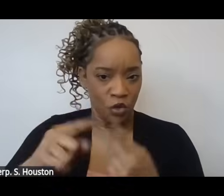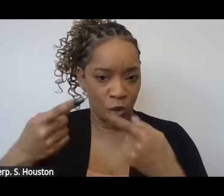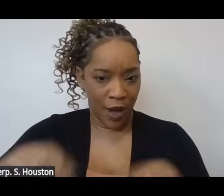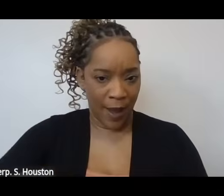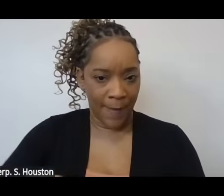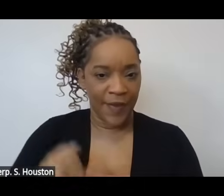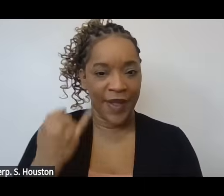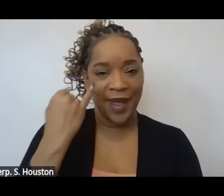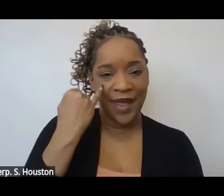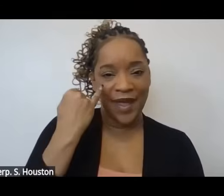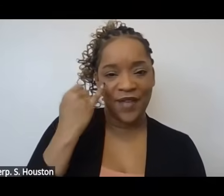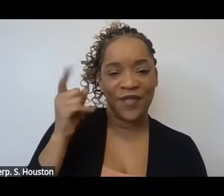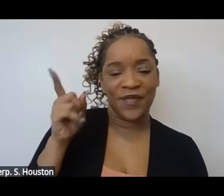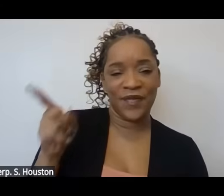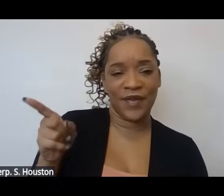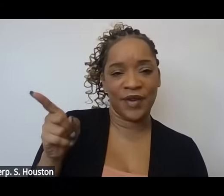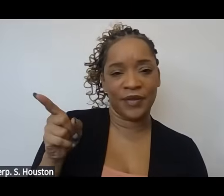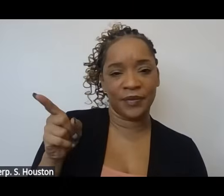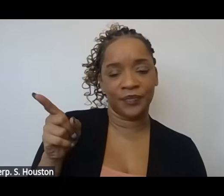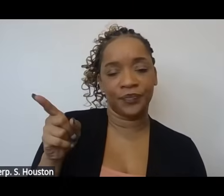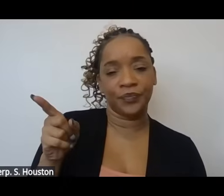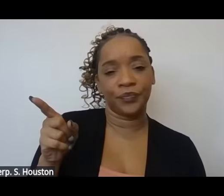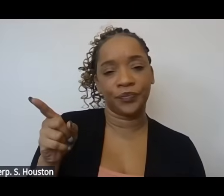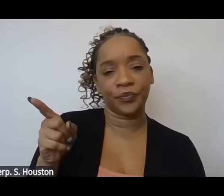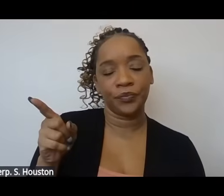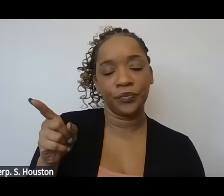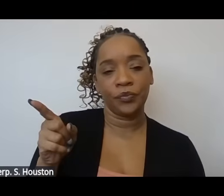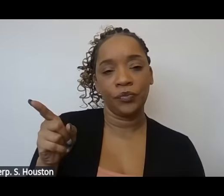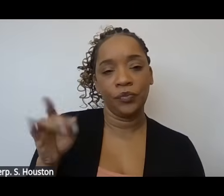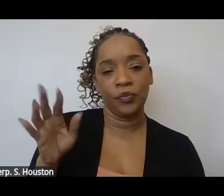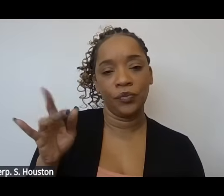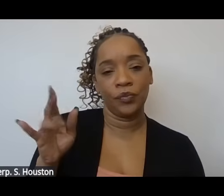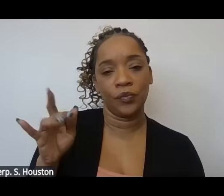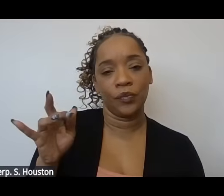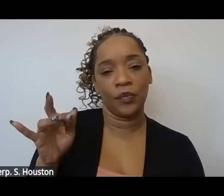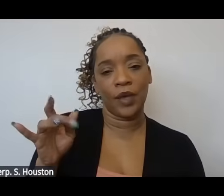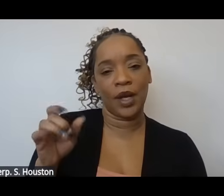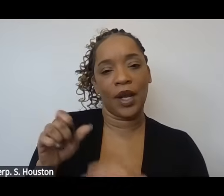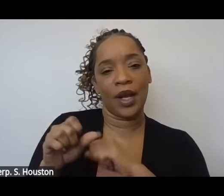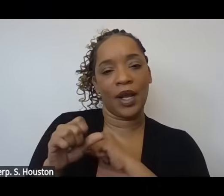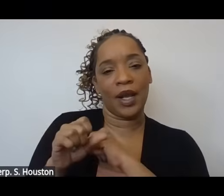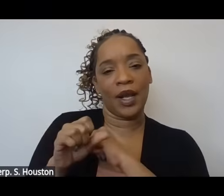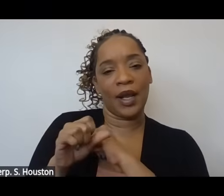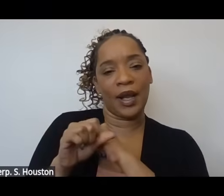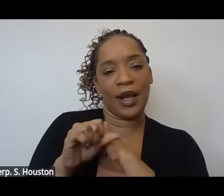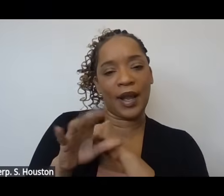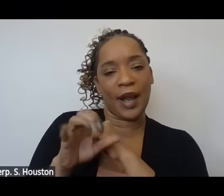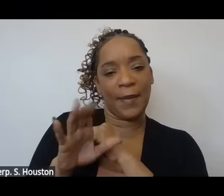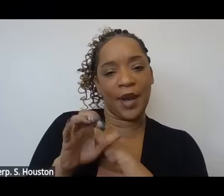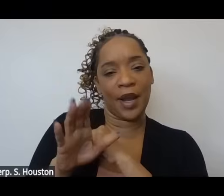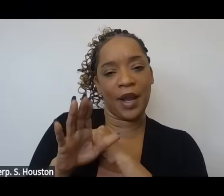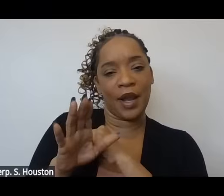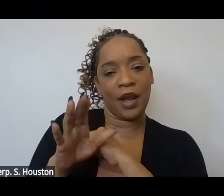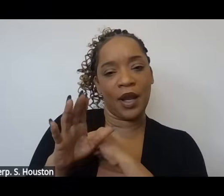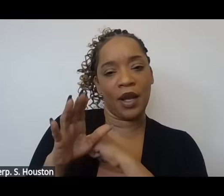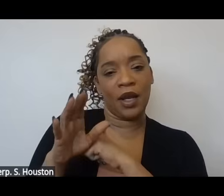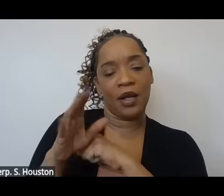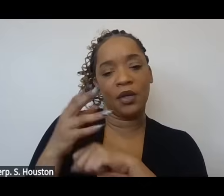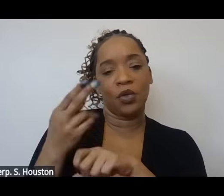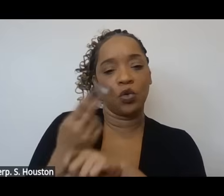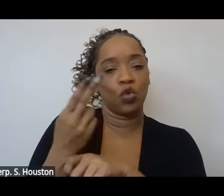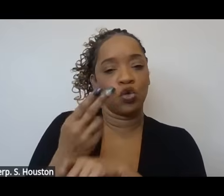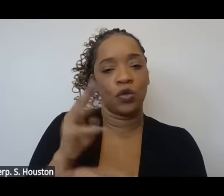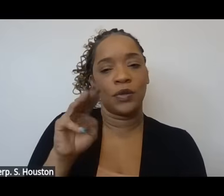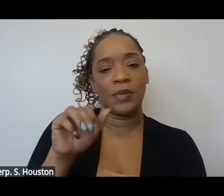guess a campaign reads this manual, hopefully what they will do is they'll say, okay, we're going to make sure we have a